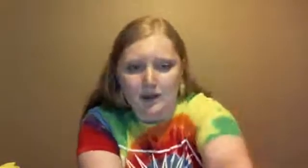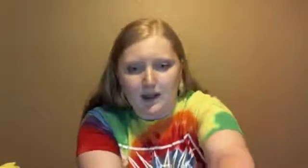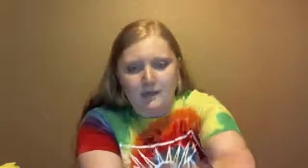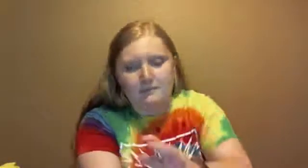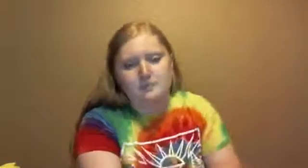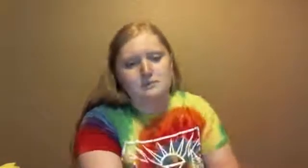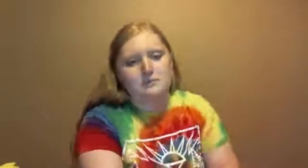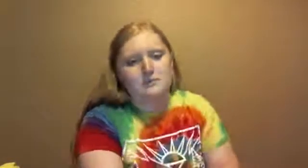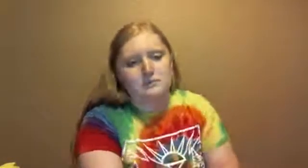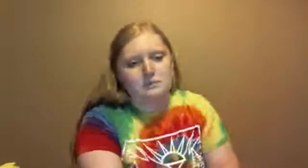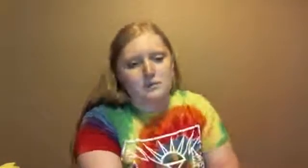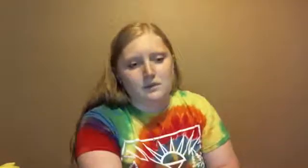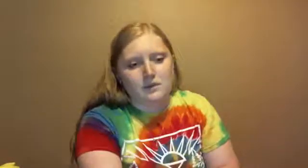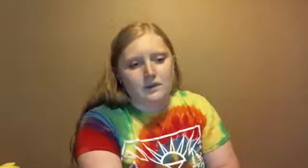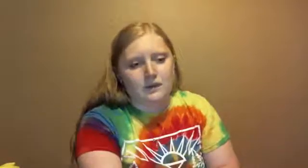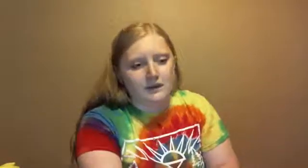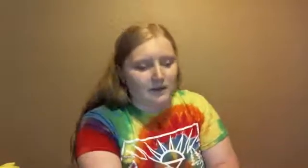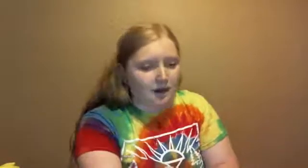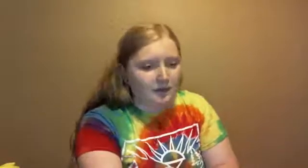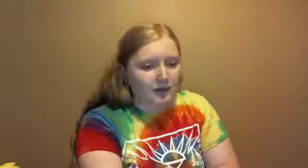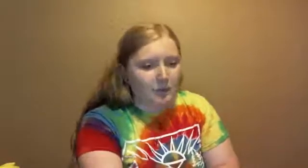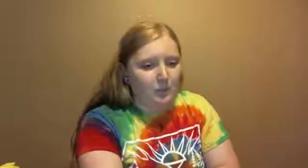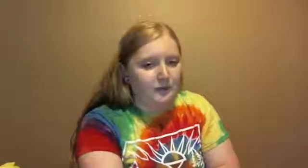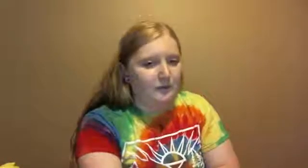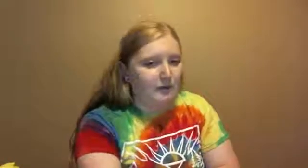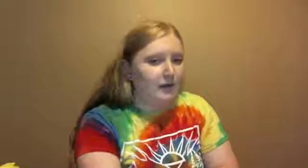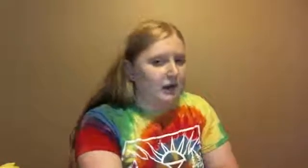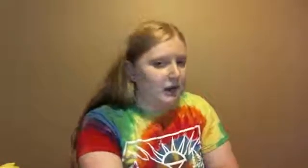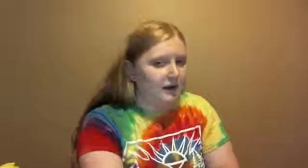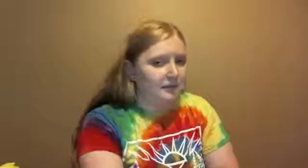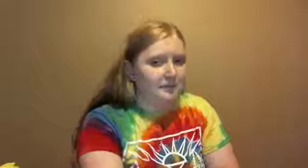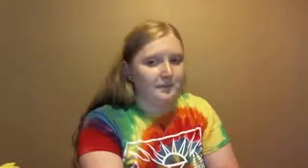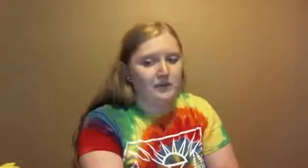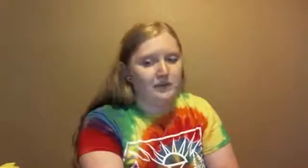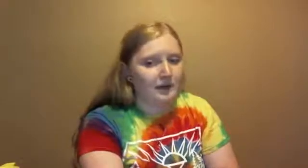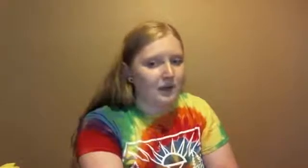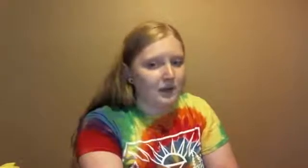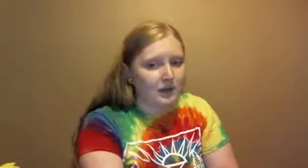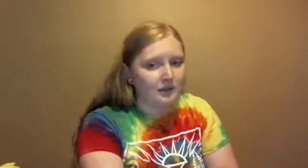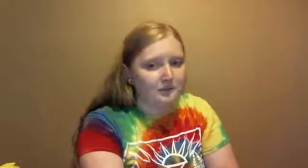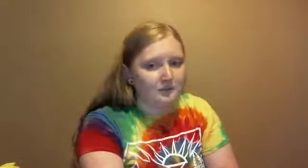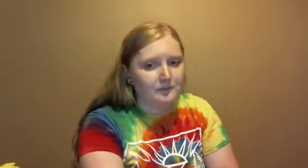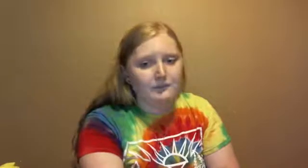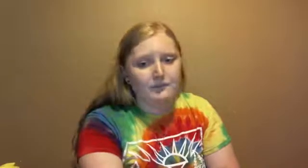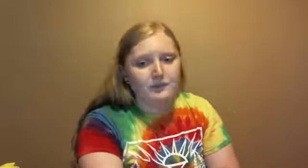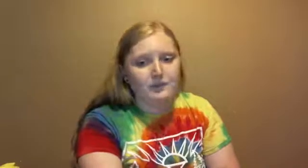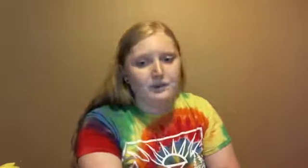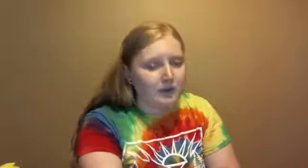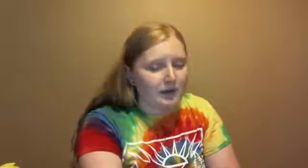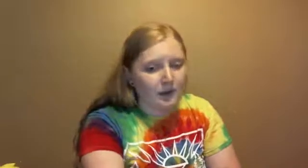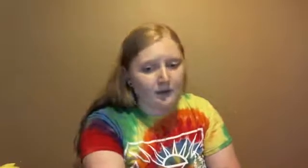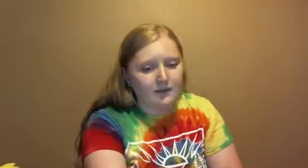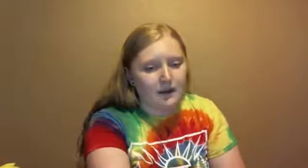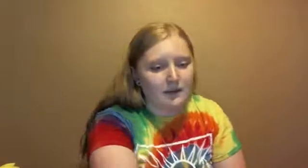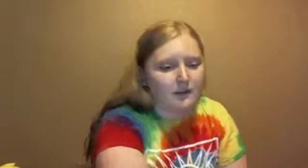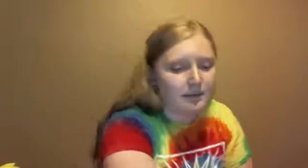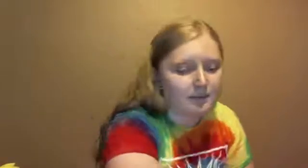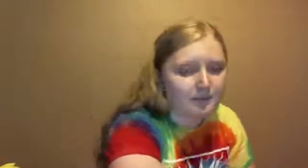up. So this song is called What's Your Favorite Color? So sing along, do the color signs.